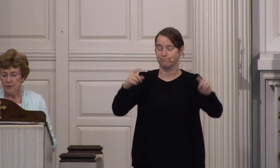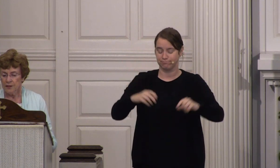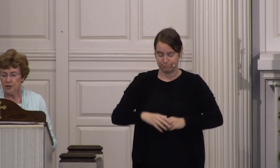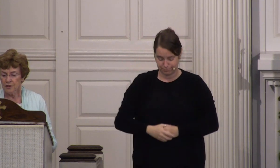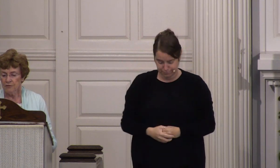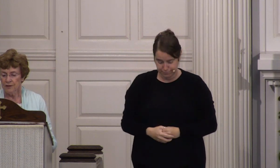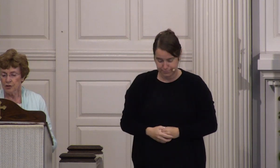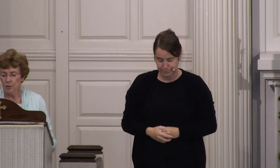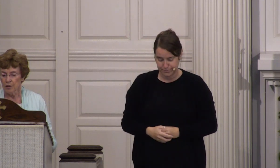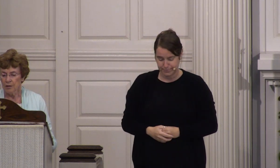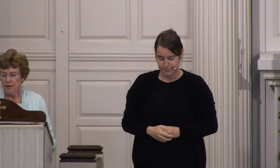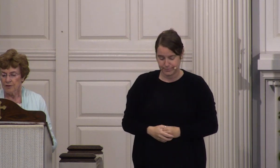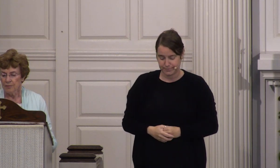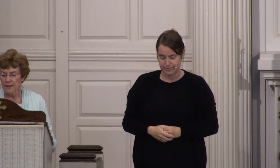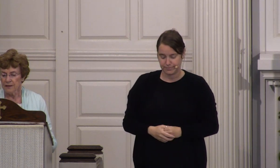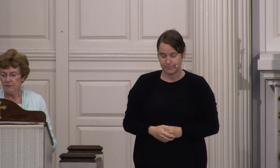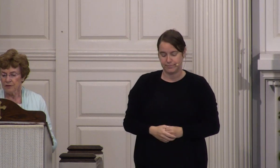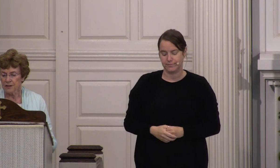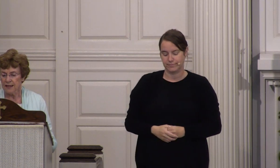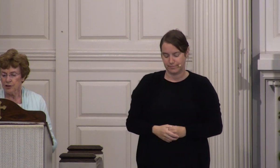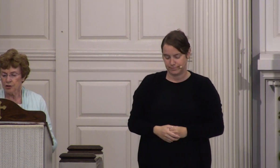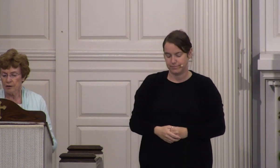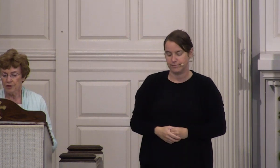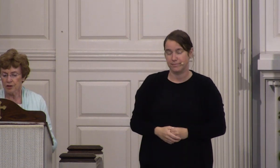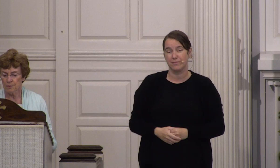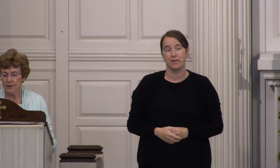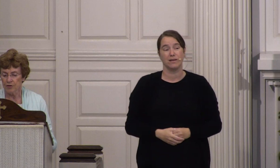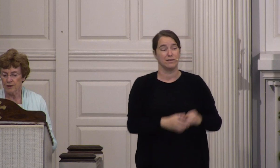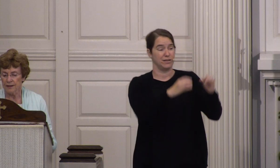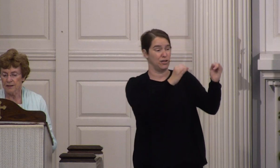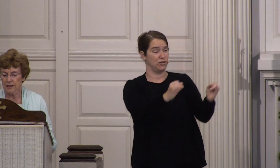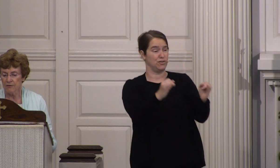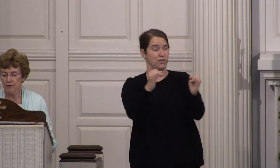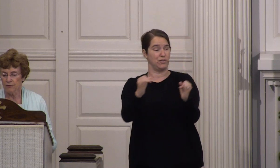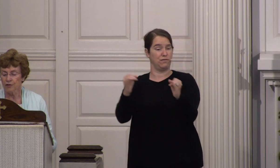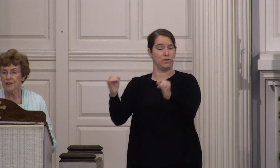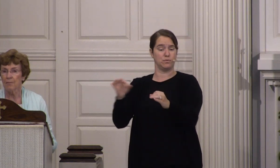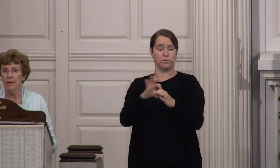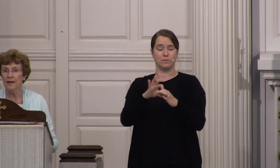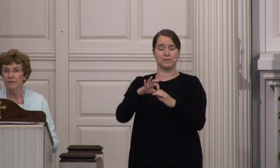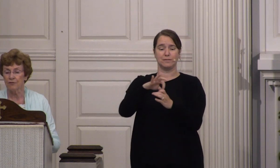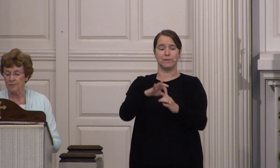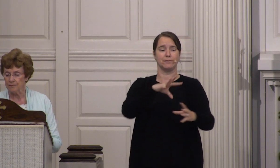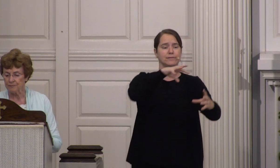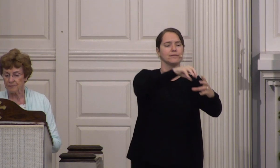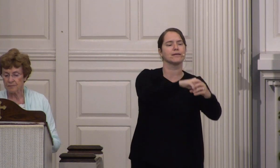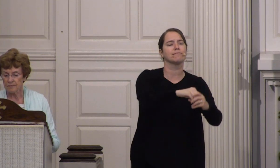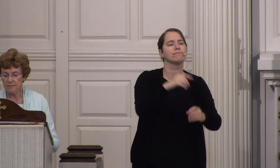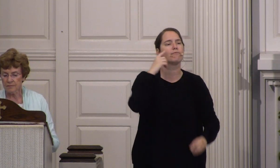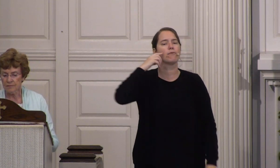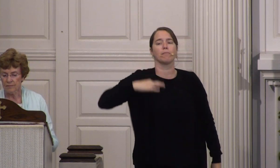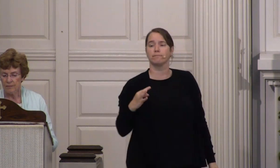To each individual, the manifestation of the Spirit is given for some benefit.